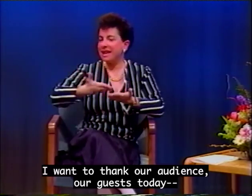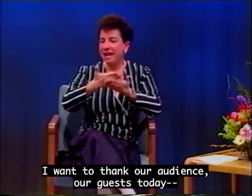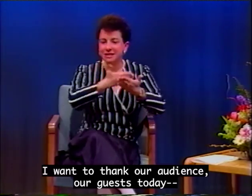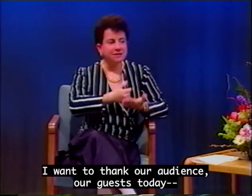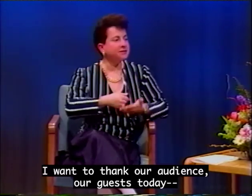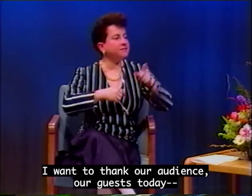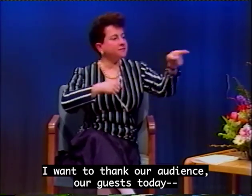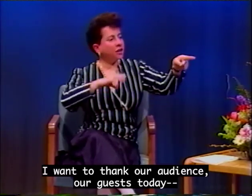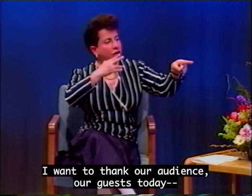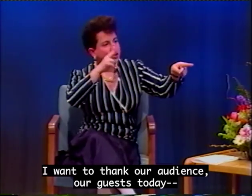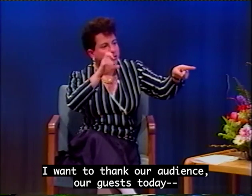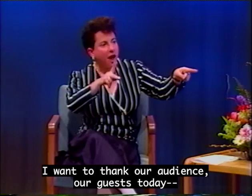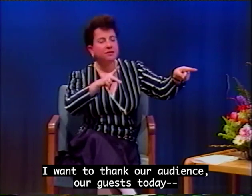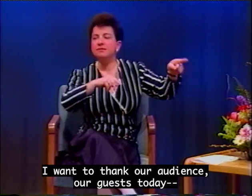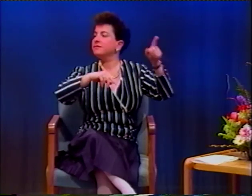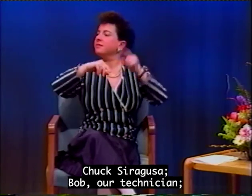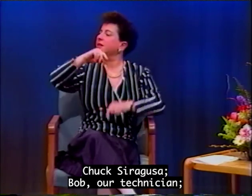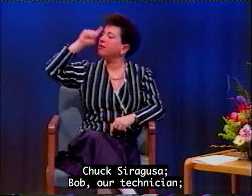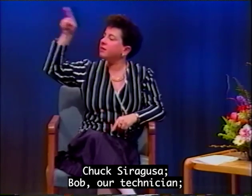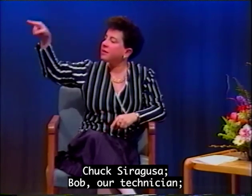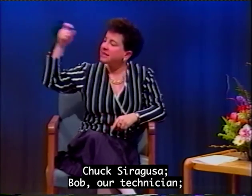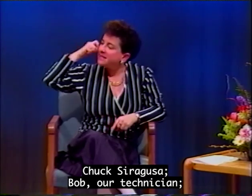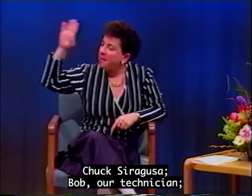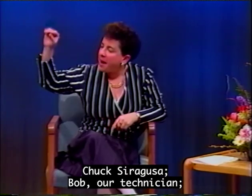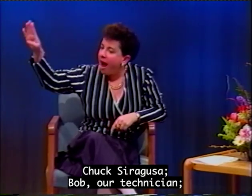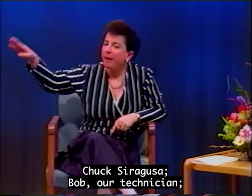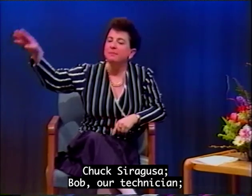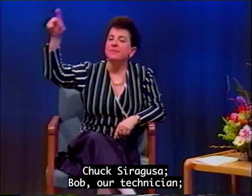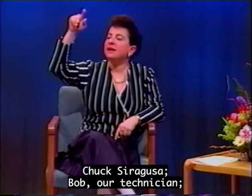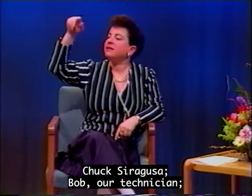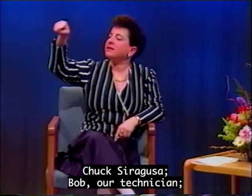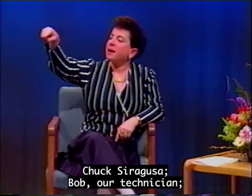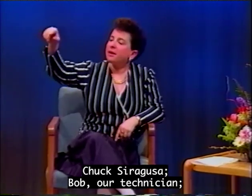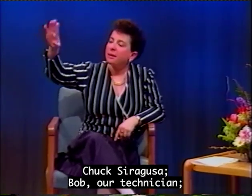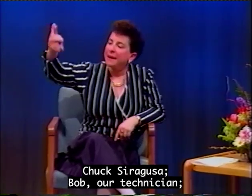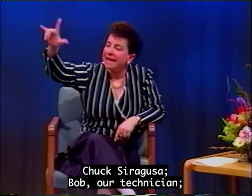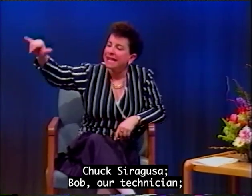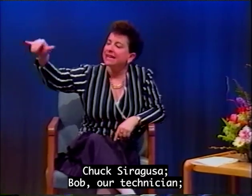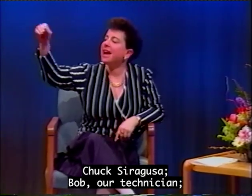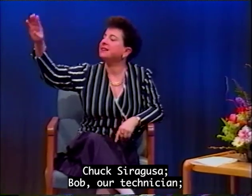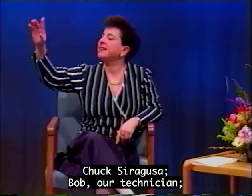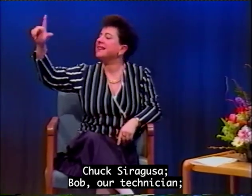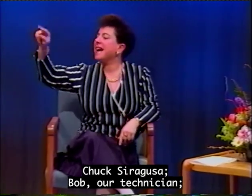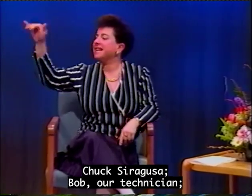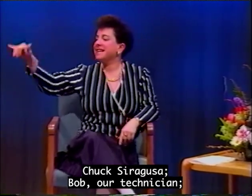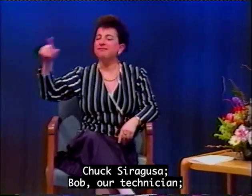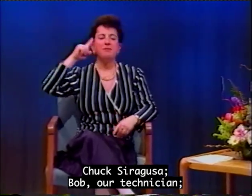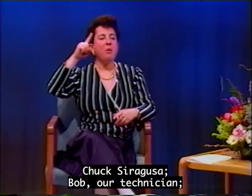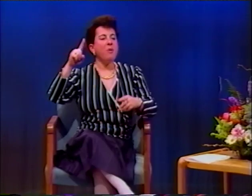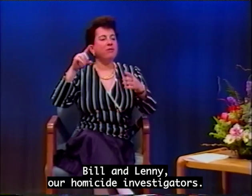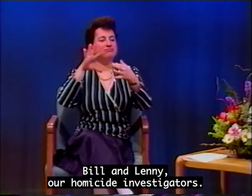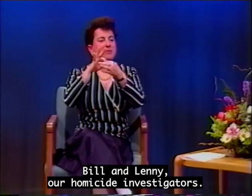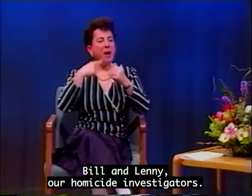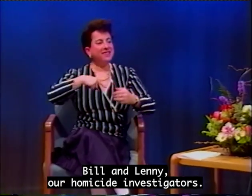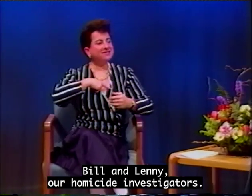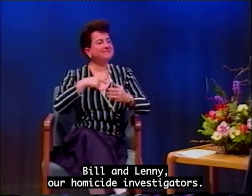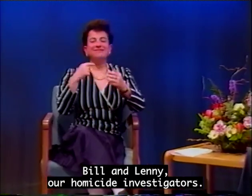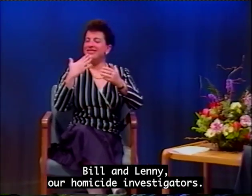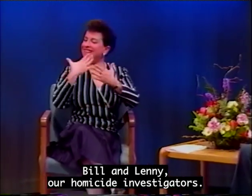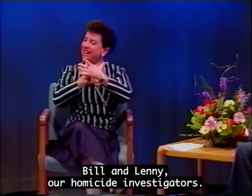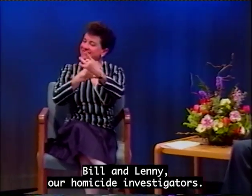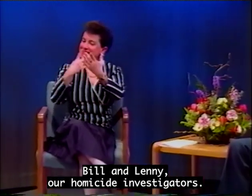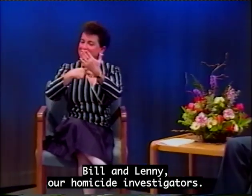next segment, we will be having the police technicians come join us, and they'll display various